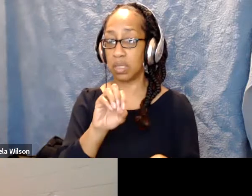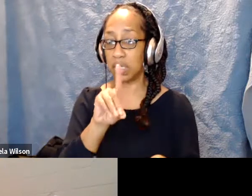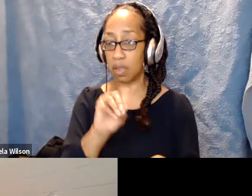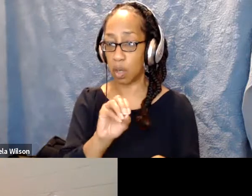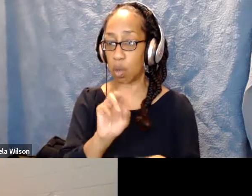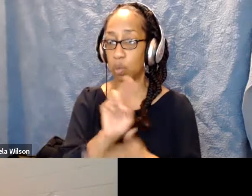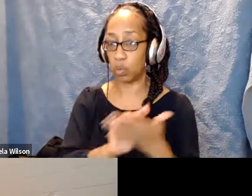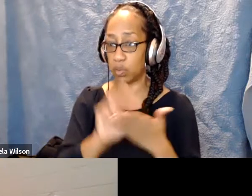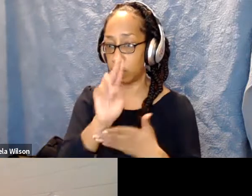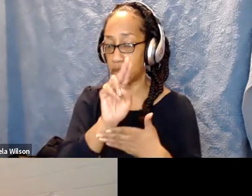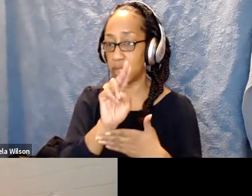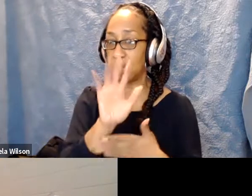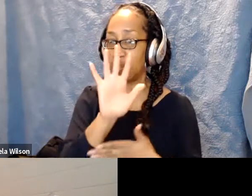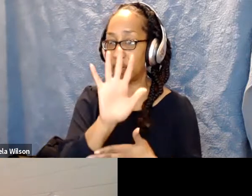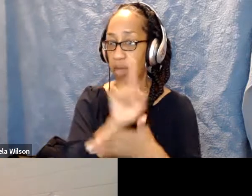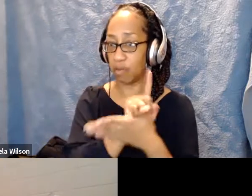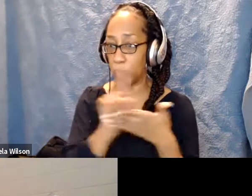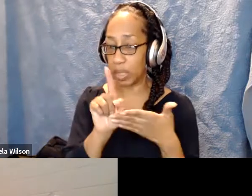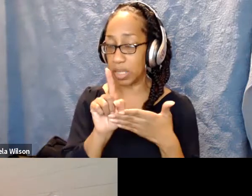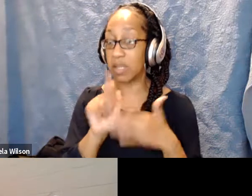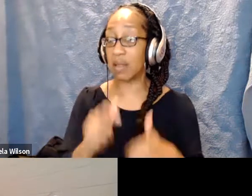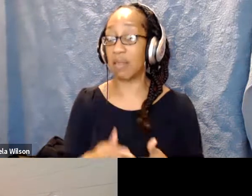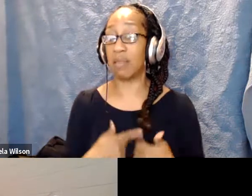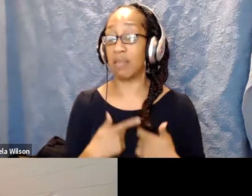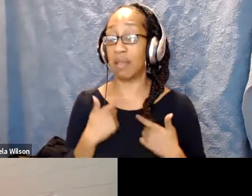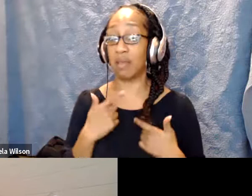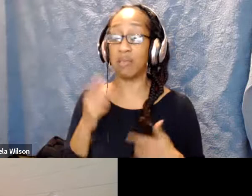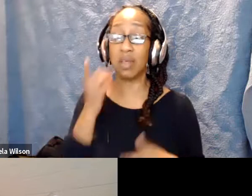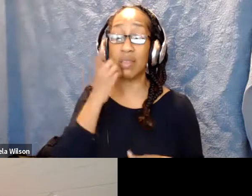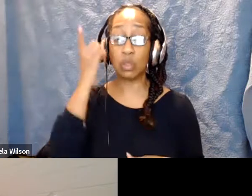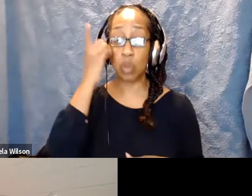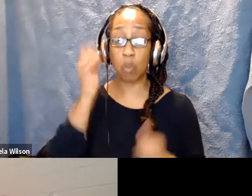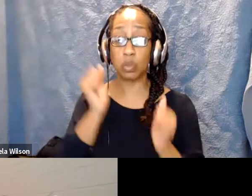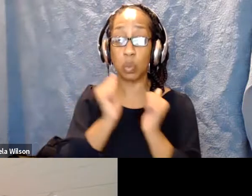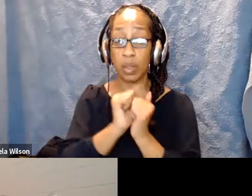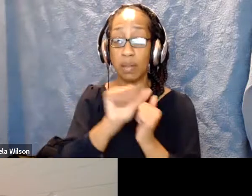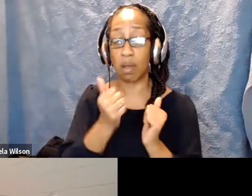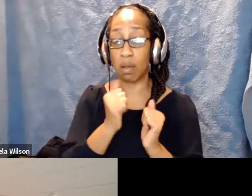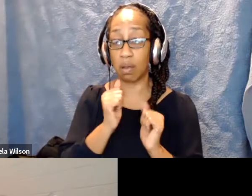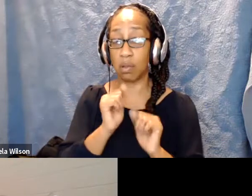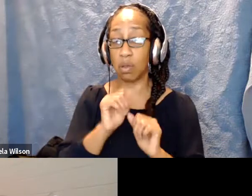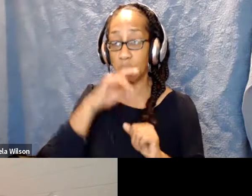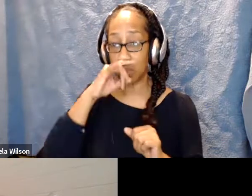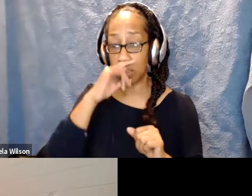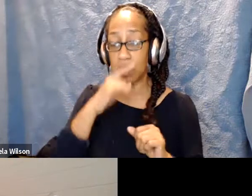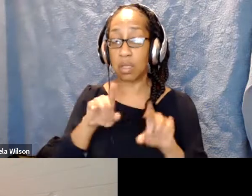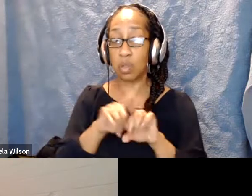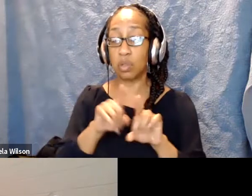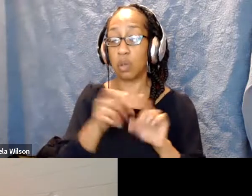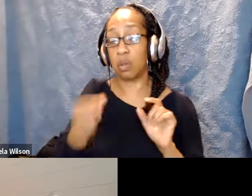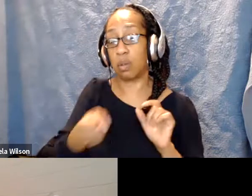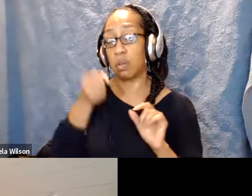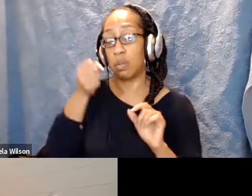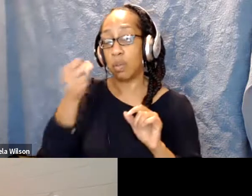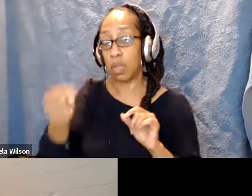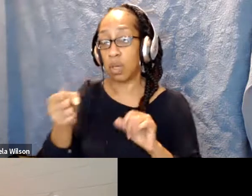and they not only are they living in the dorms with their peers, but they're also placed at a local job site and have paid work